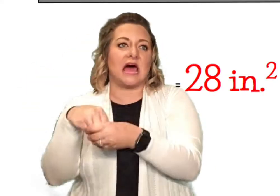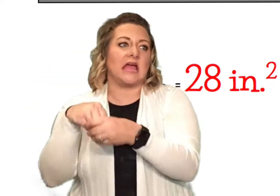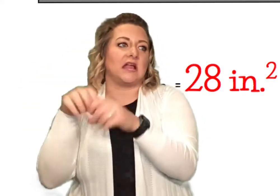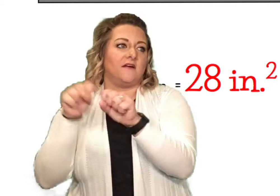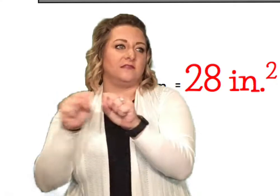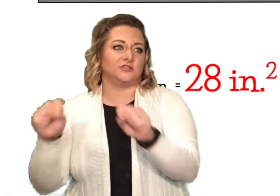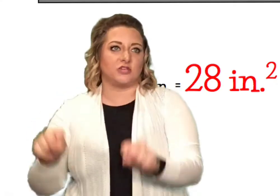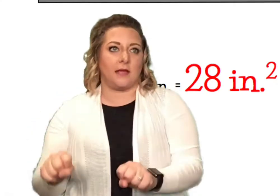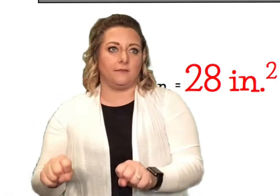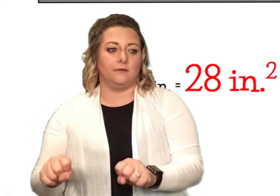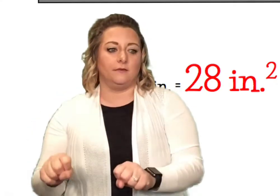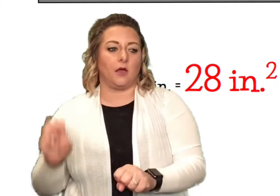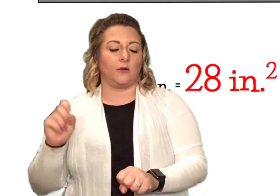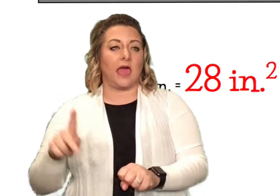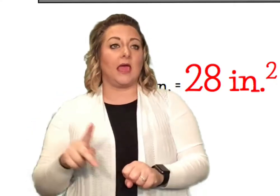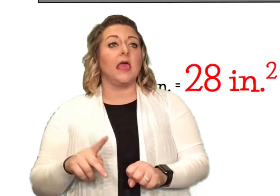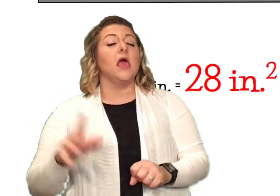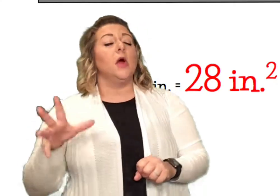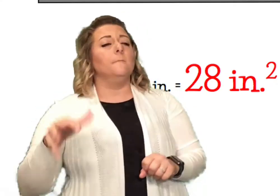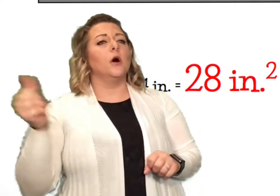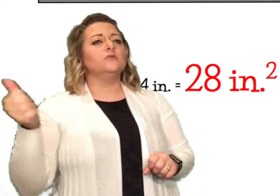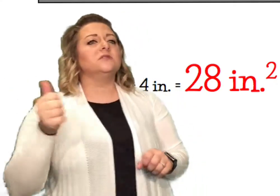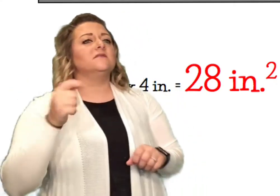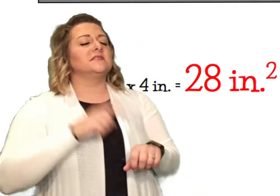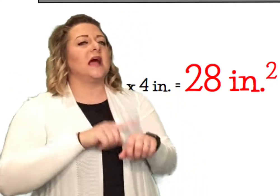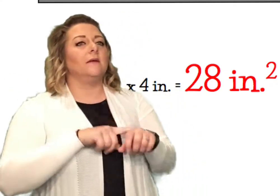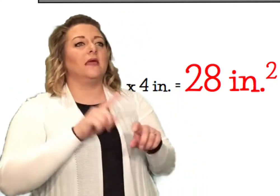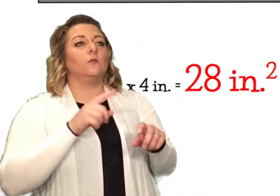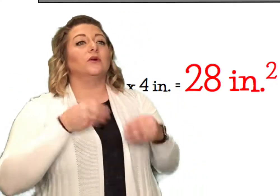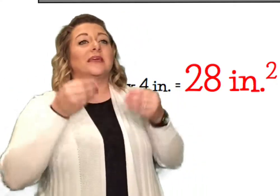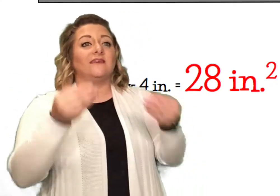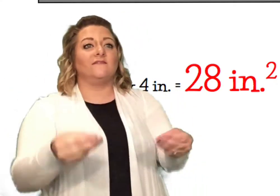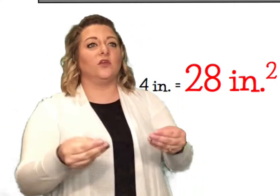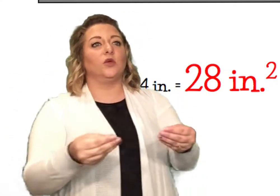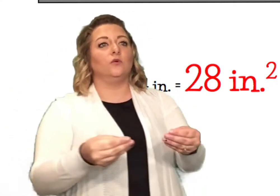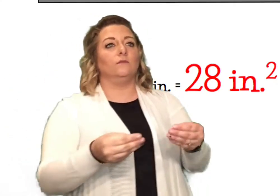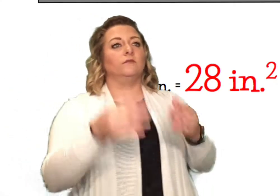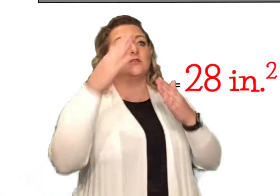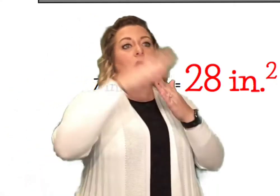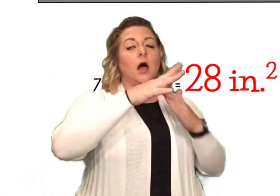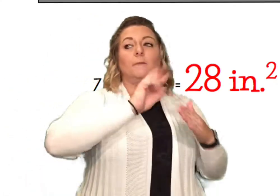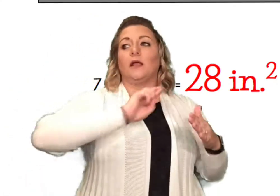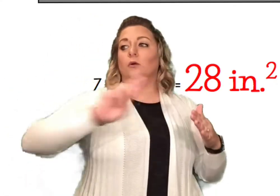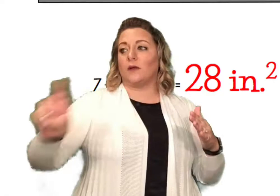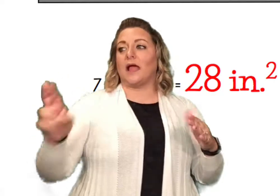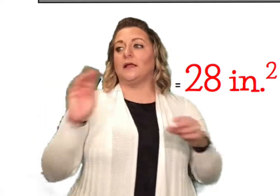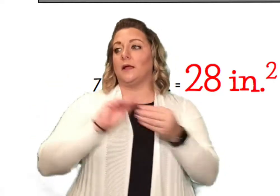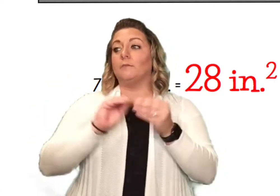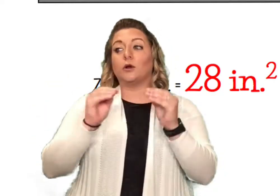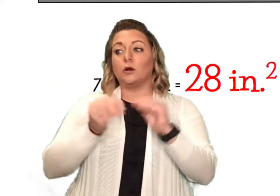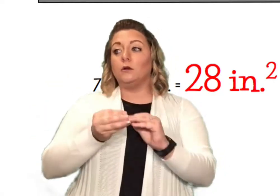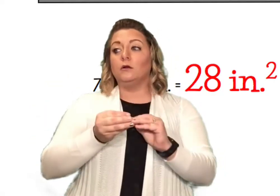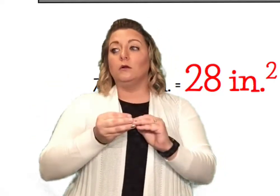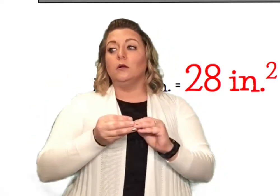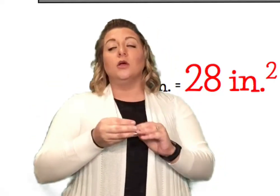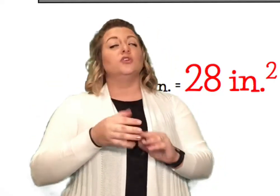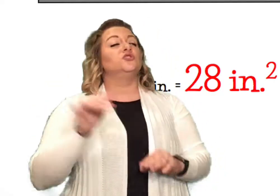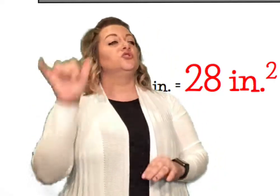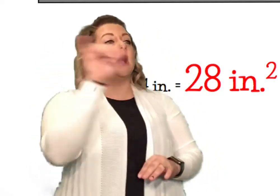inside of the shape, okay? Most of the time they will give you the top and a right number,